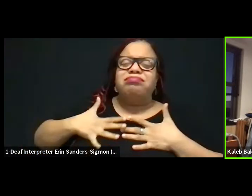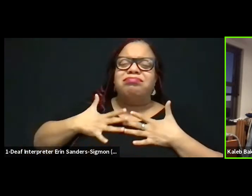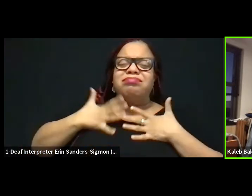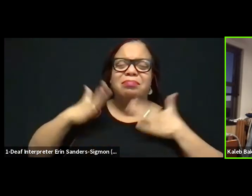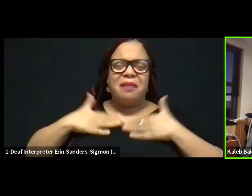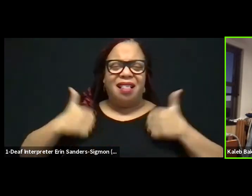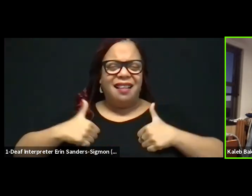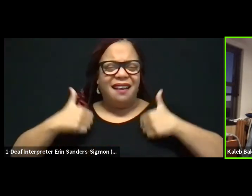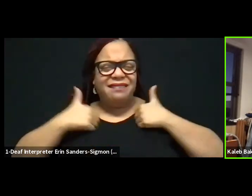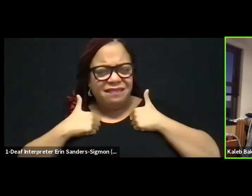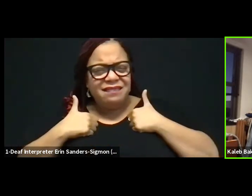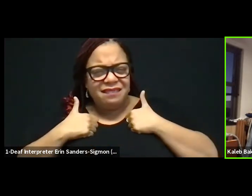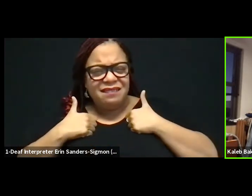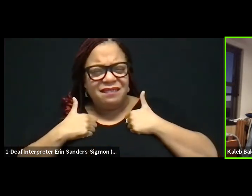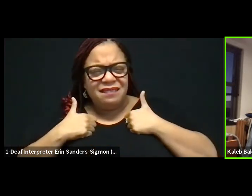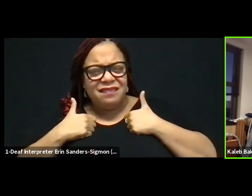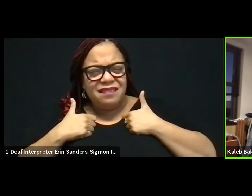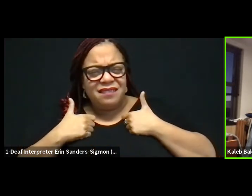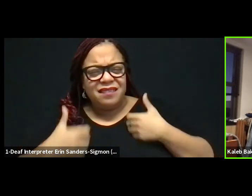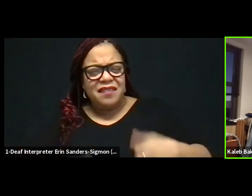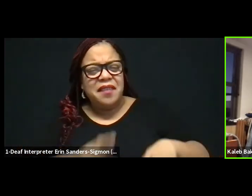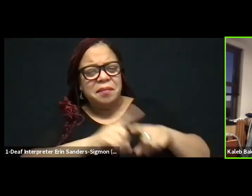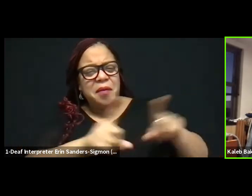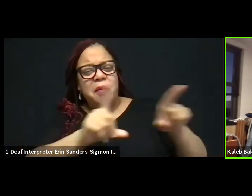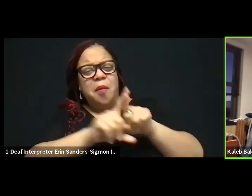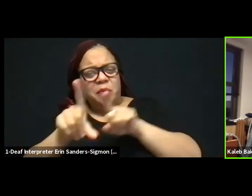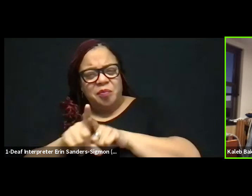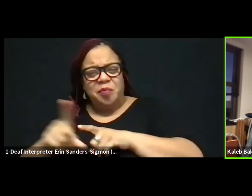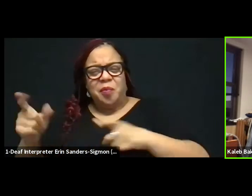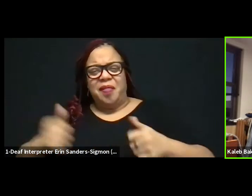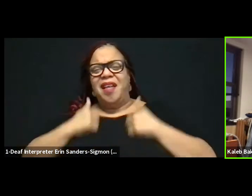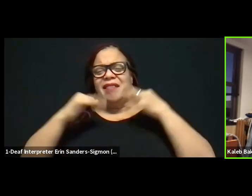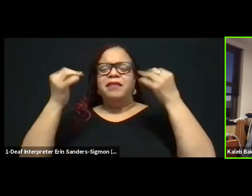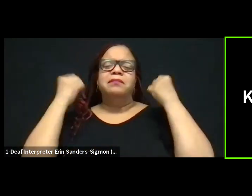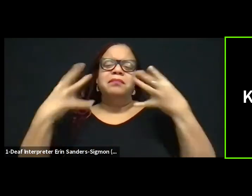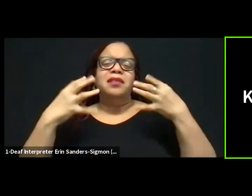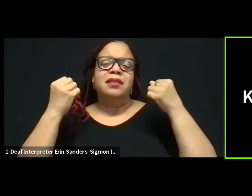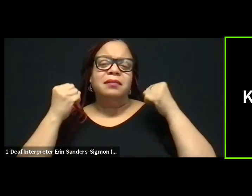I'm thankful to be here and I can't wait to dig in more.